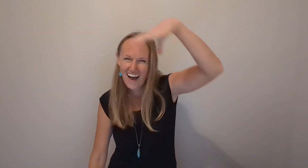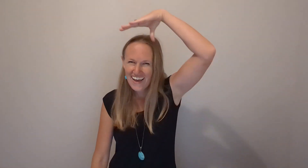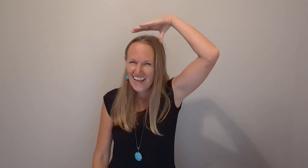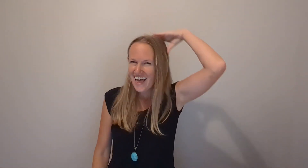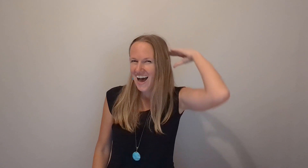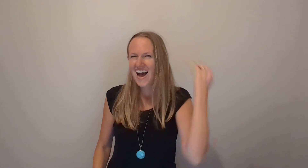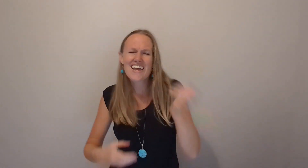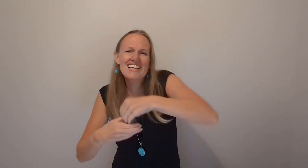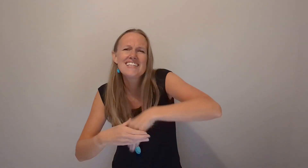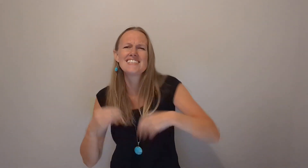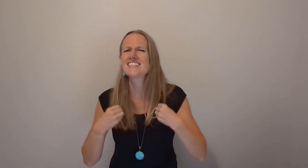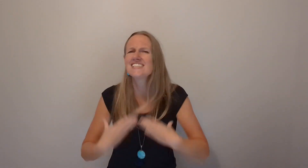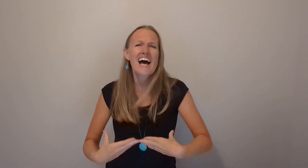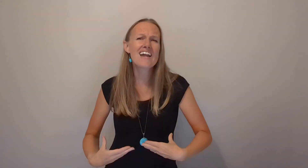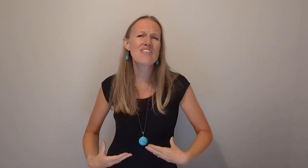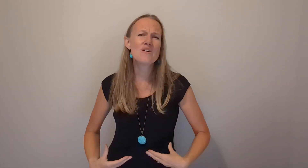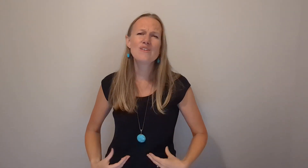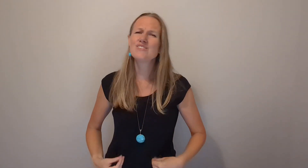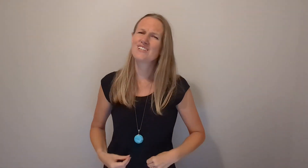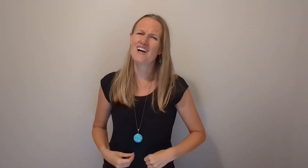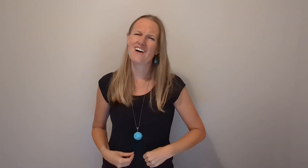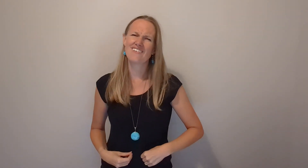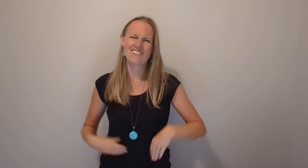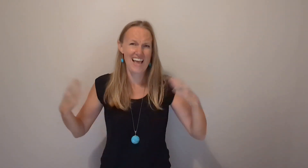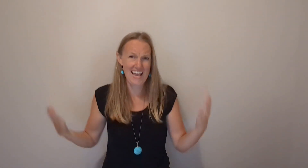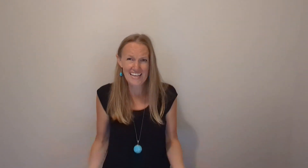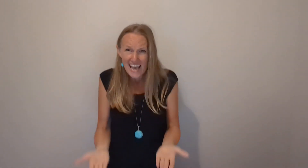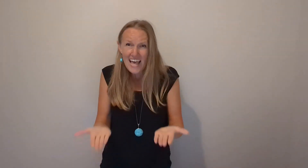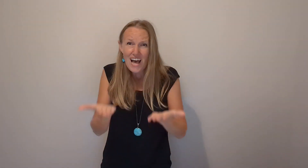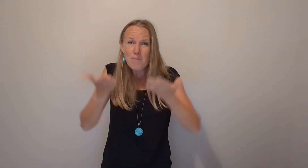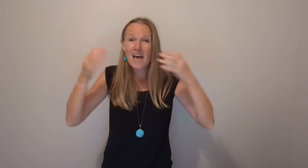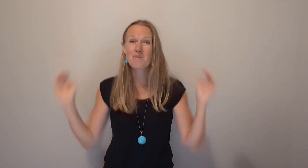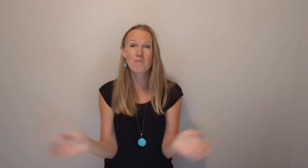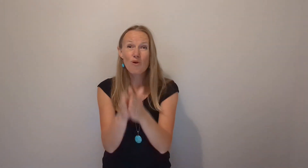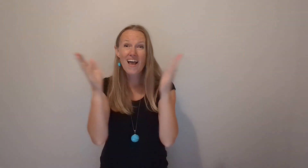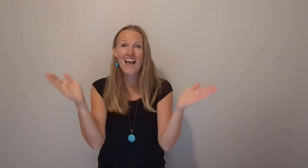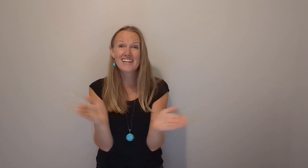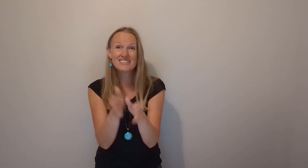got a lion inside of those lungs. Get up and praise the